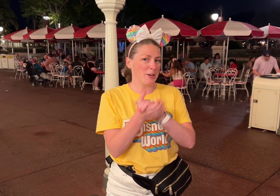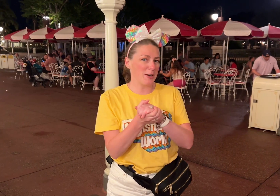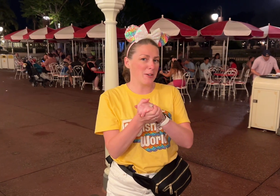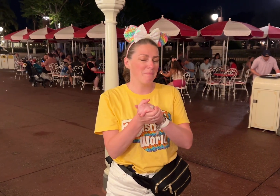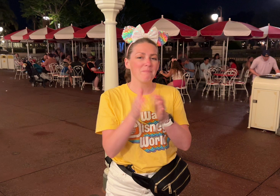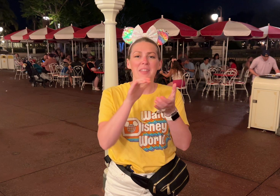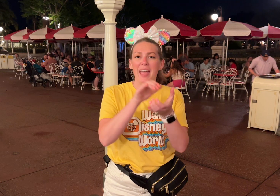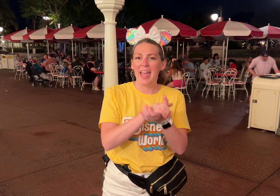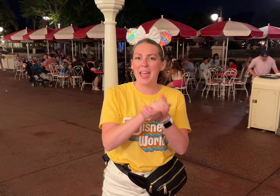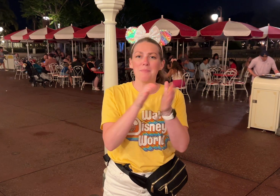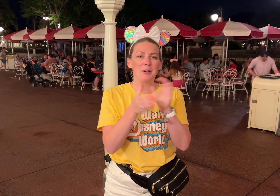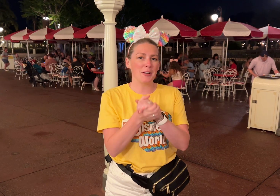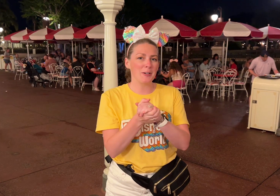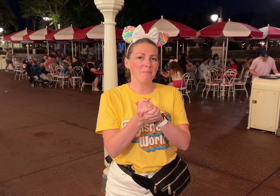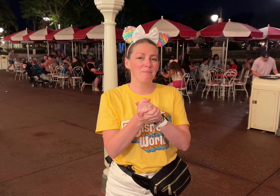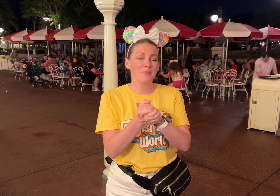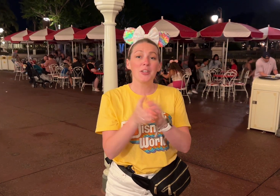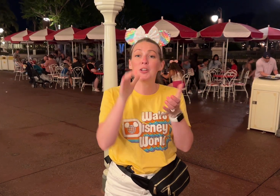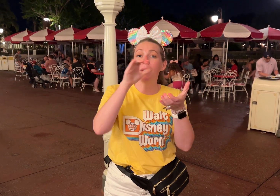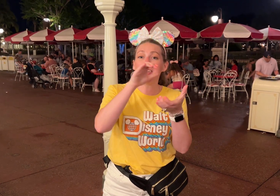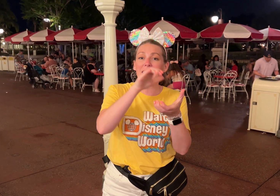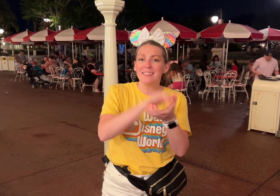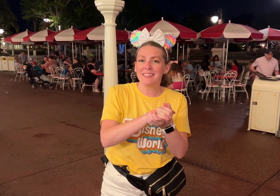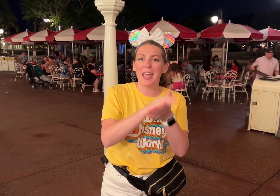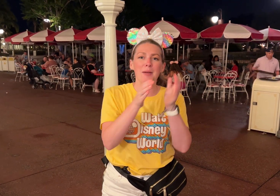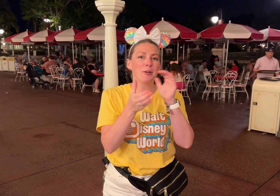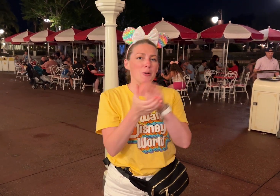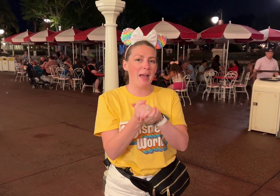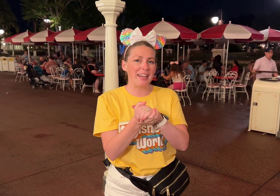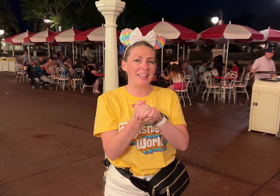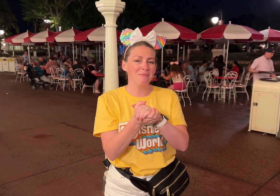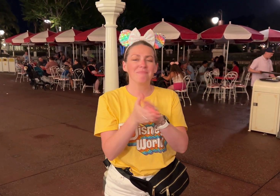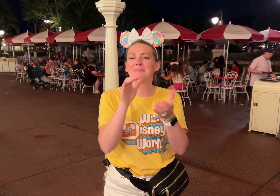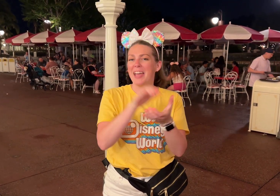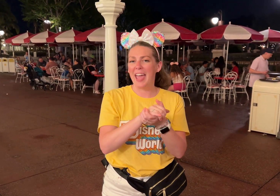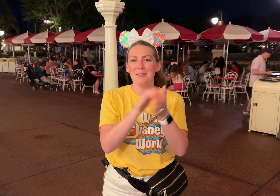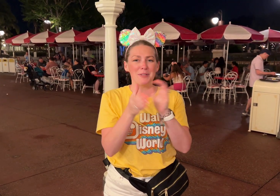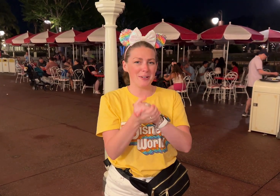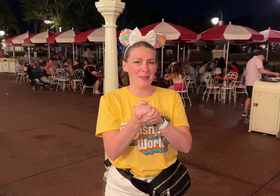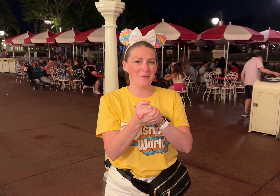Hamburger. Hamburger. You're making the hamburger patty. Hamburger.